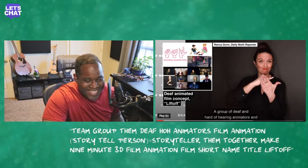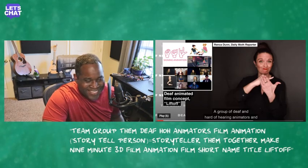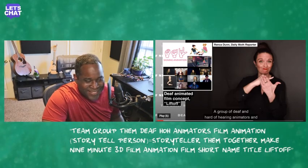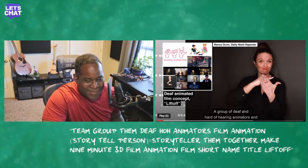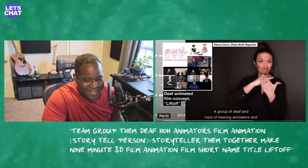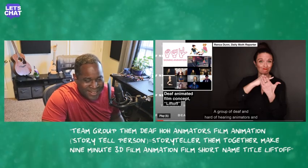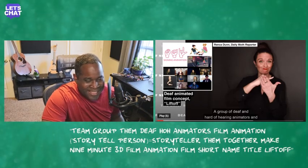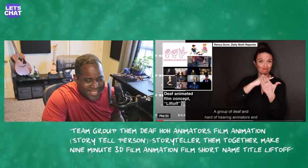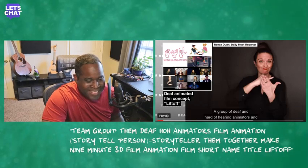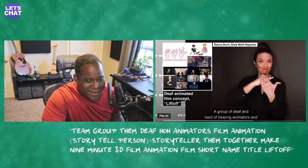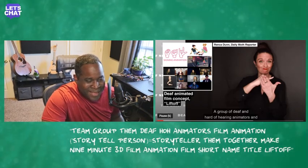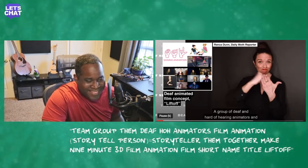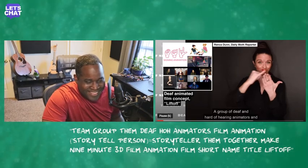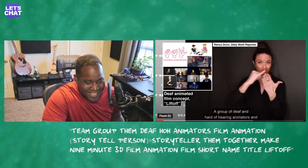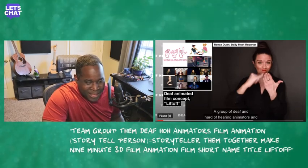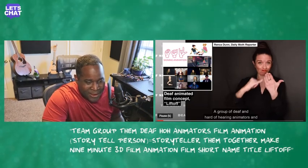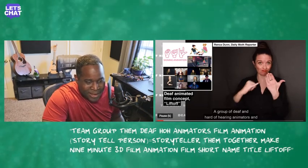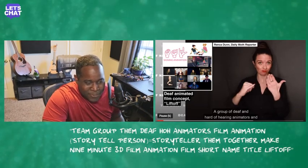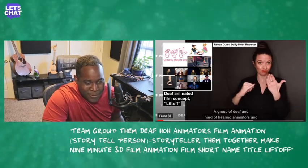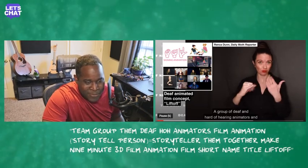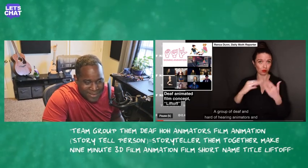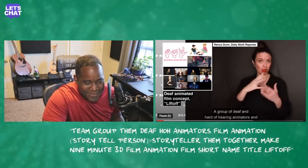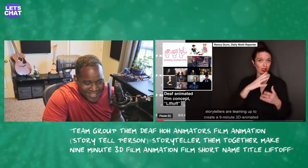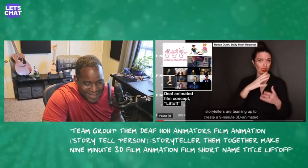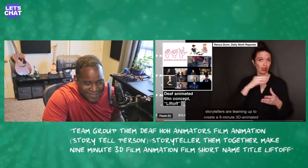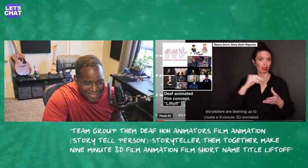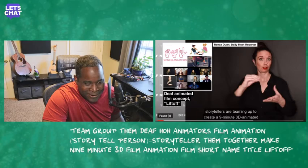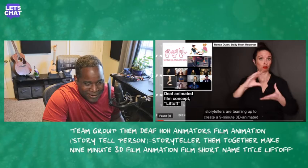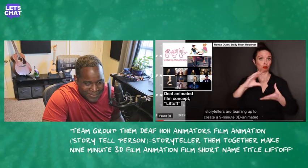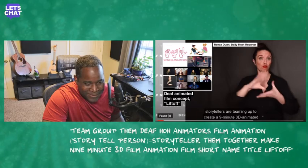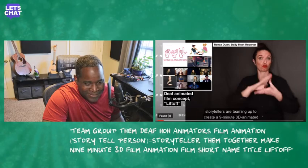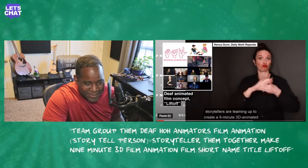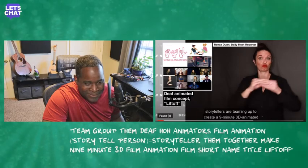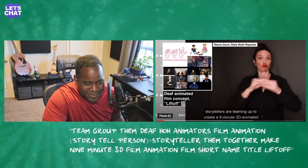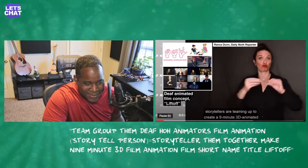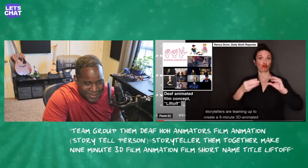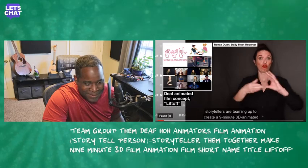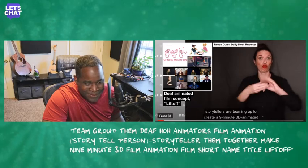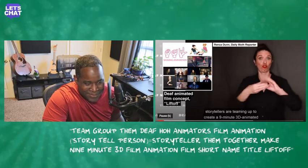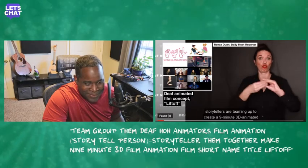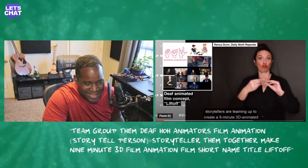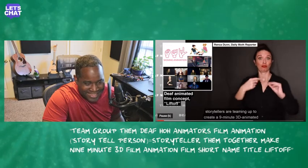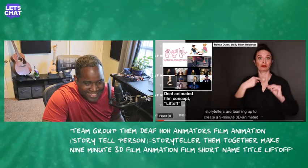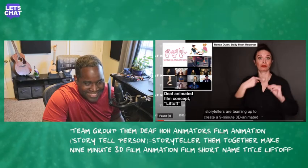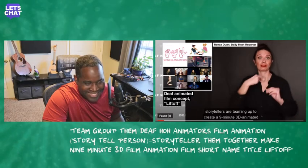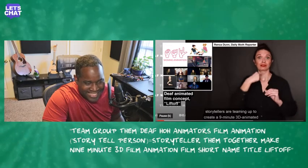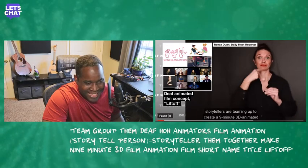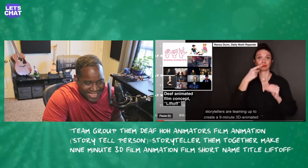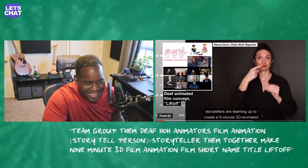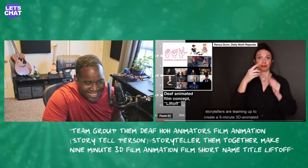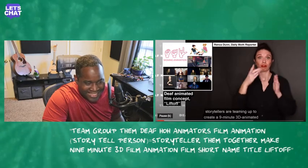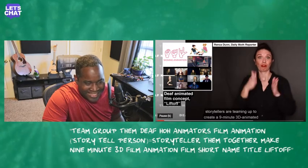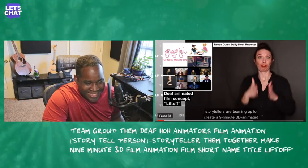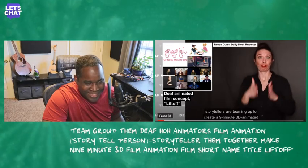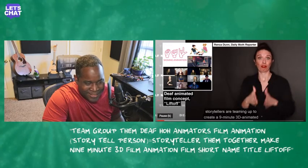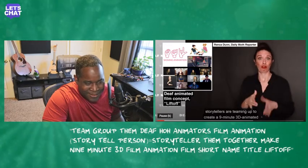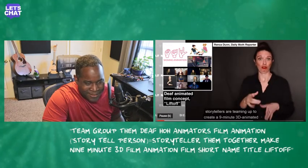I mean. Am I a group of deaf and hard of hearing stars are teaming up to create